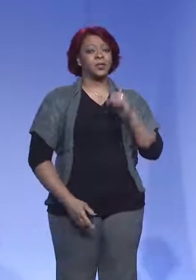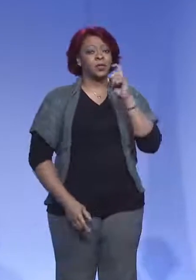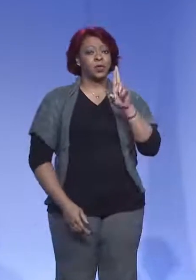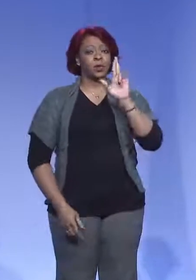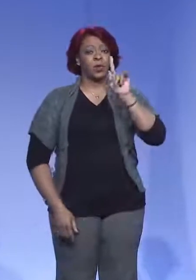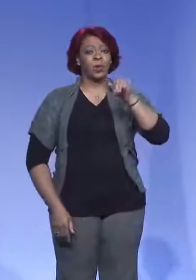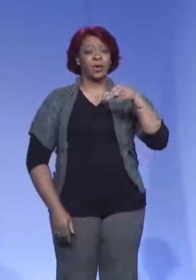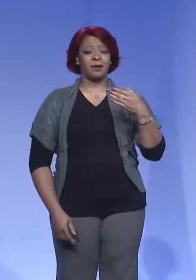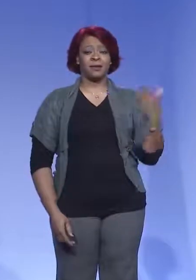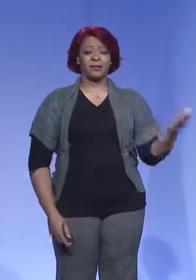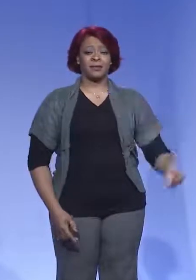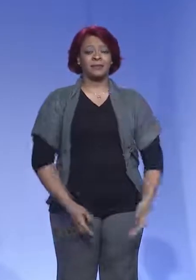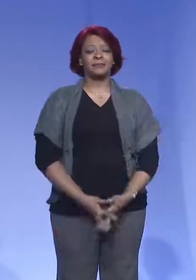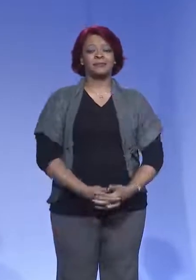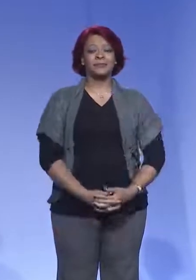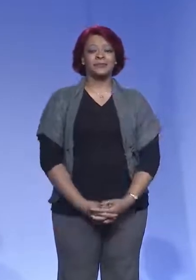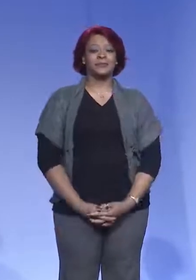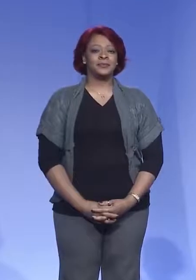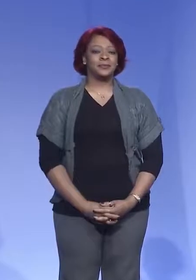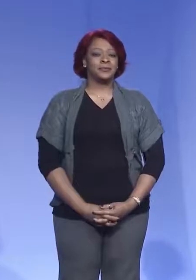Randolph, I'll turn it over to you.